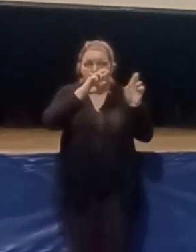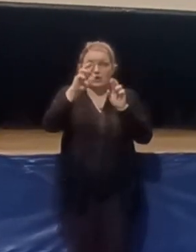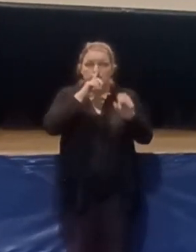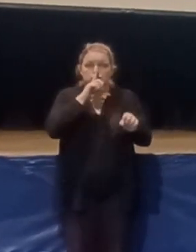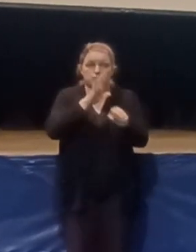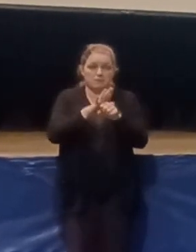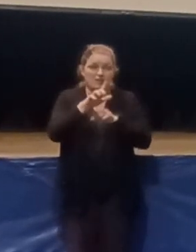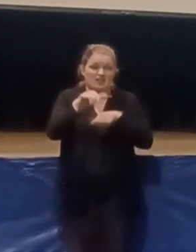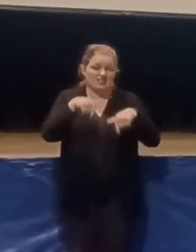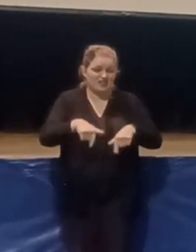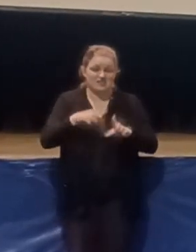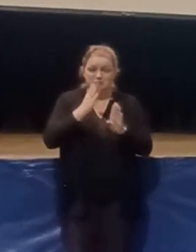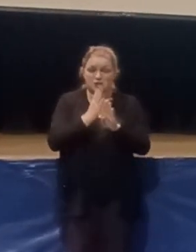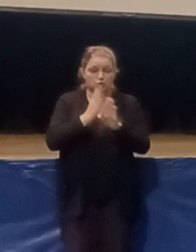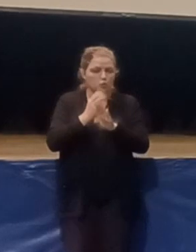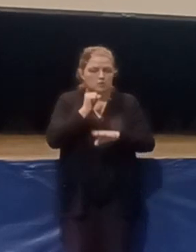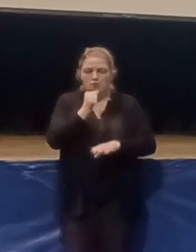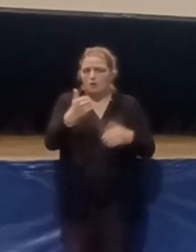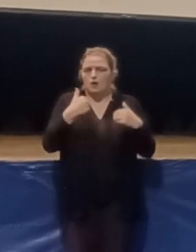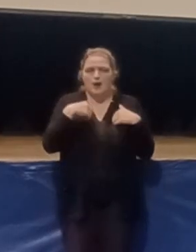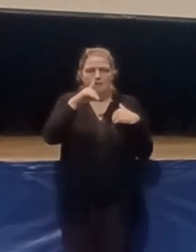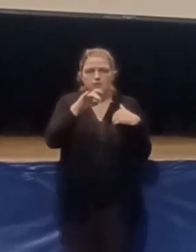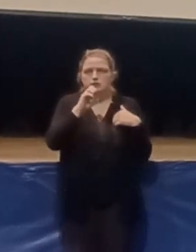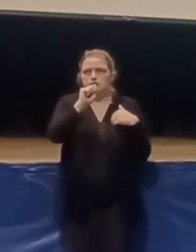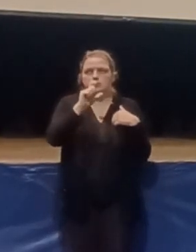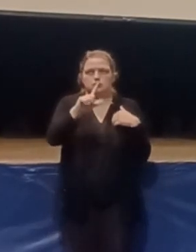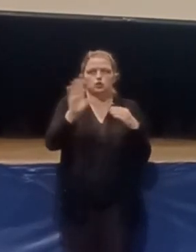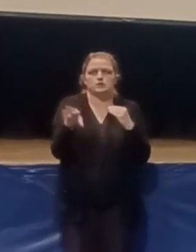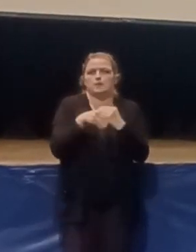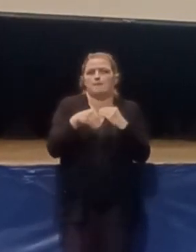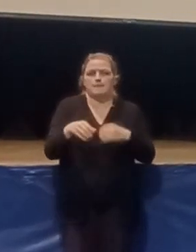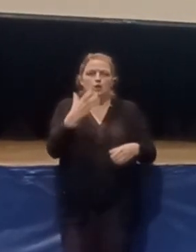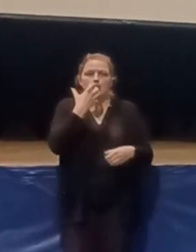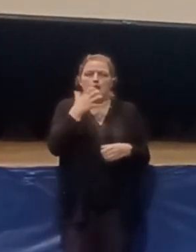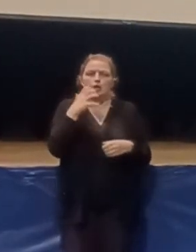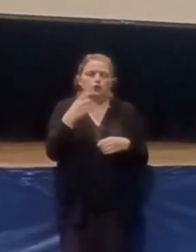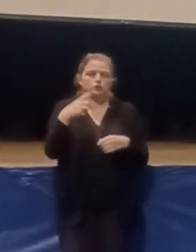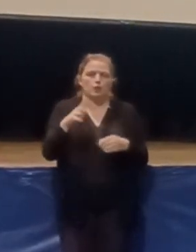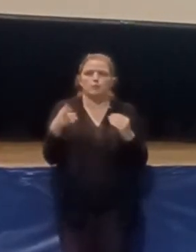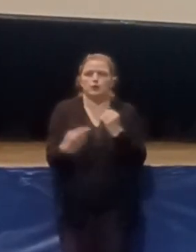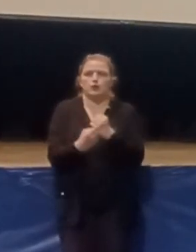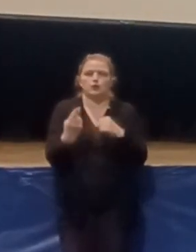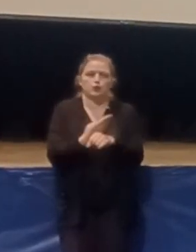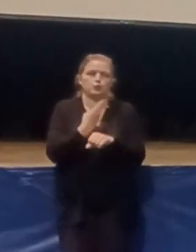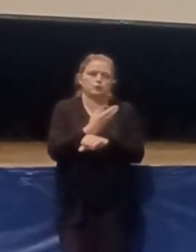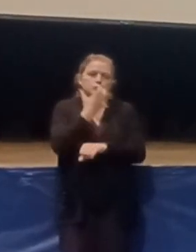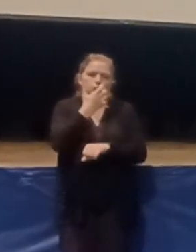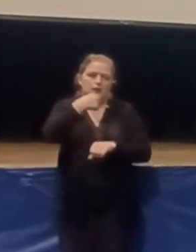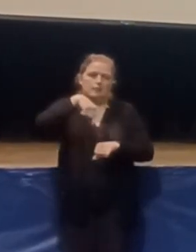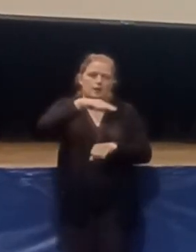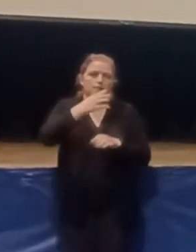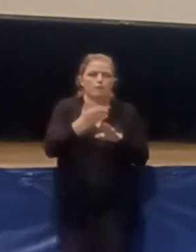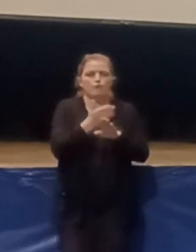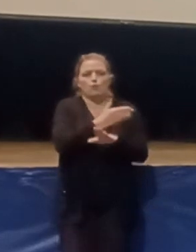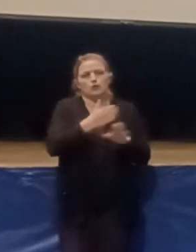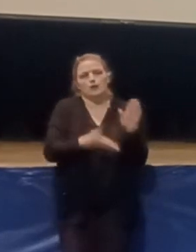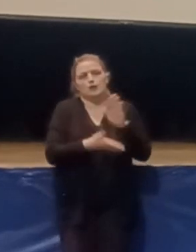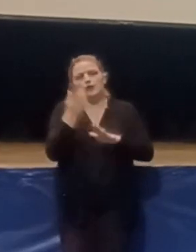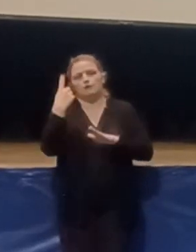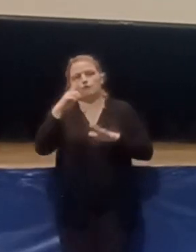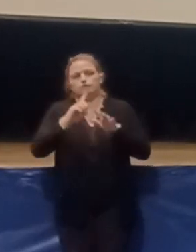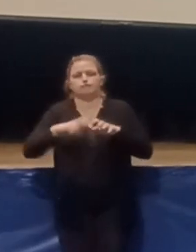commit that these buses will not have supplemental diesel heaters that will be used to heat them before they leave the site